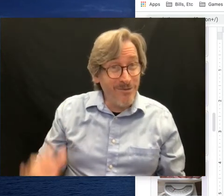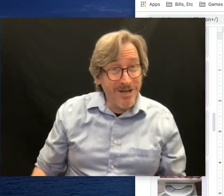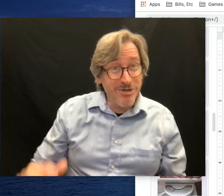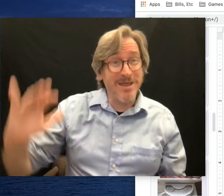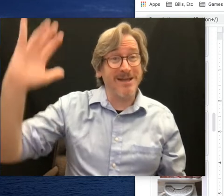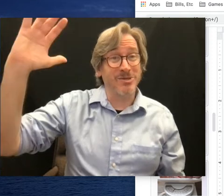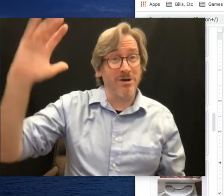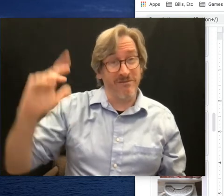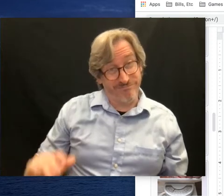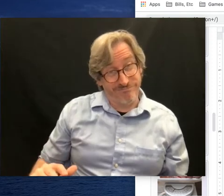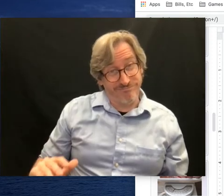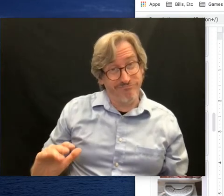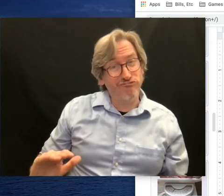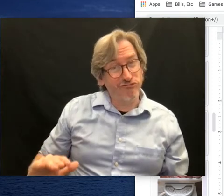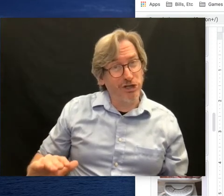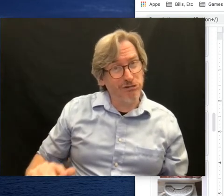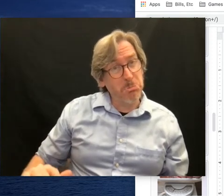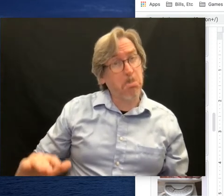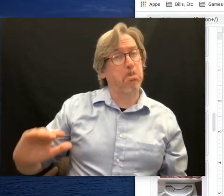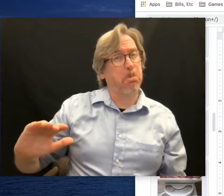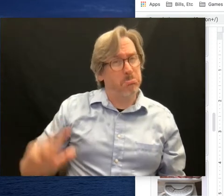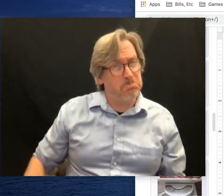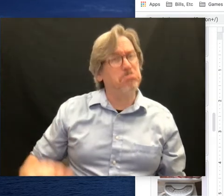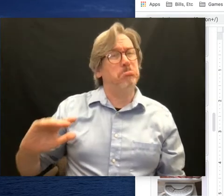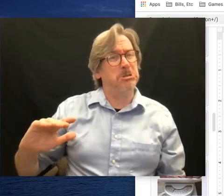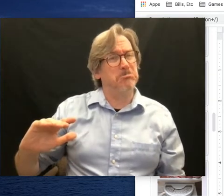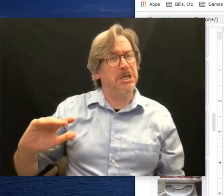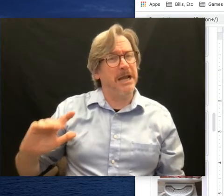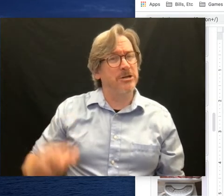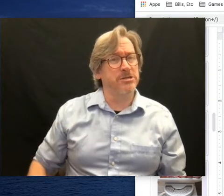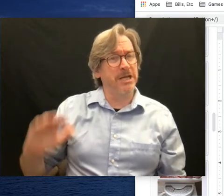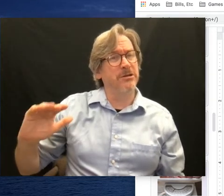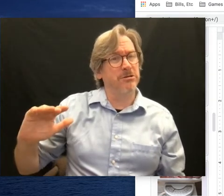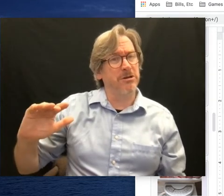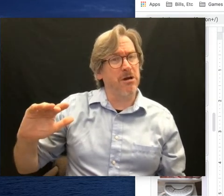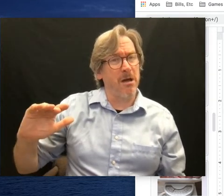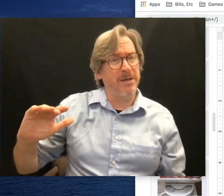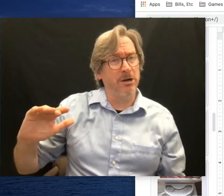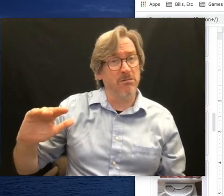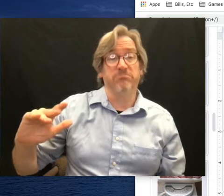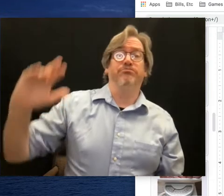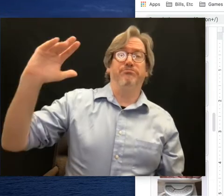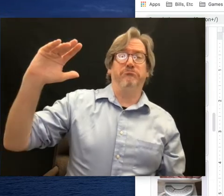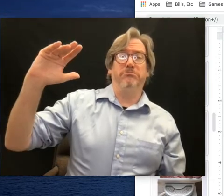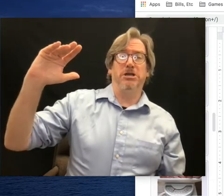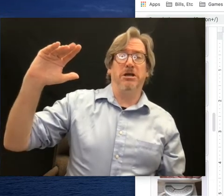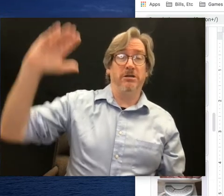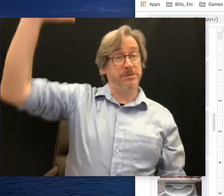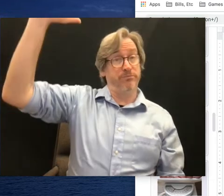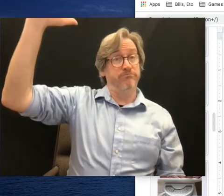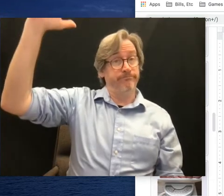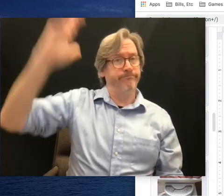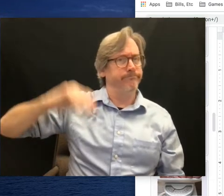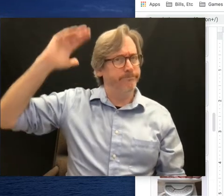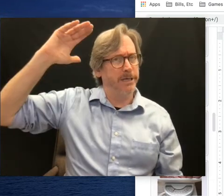And you can do that sort of children, teenagers, like they're up here, young